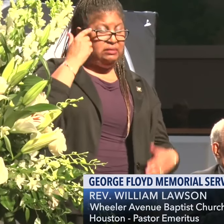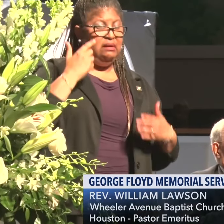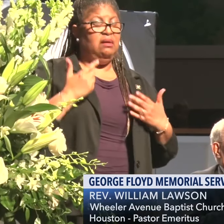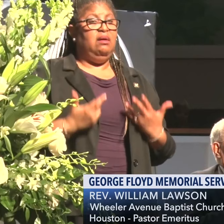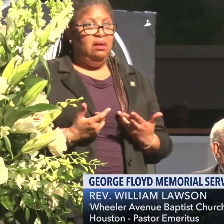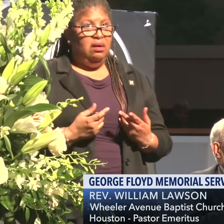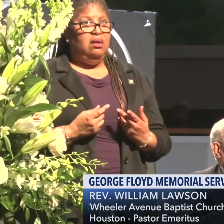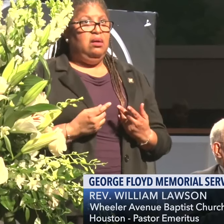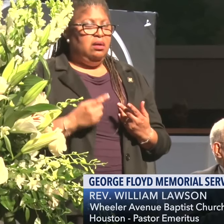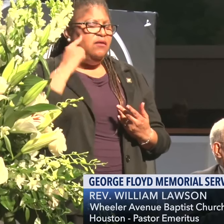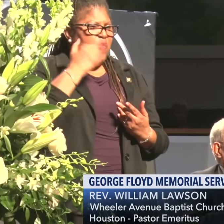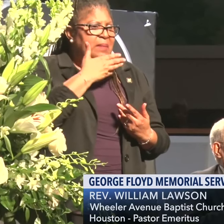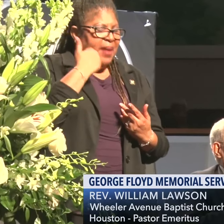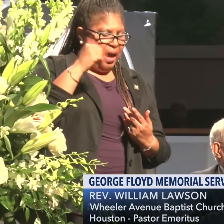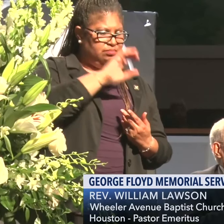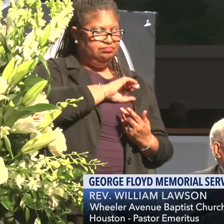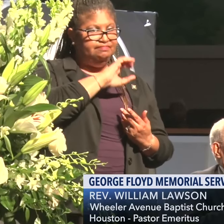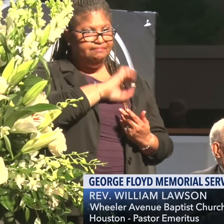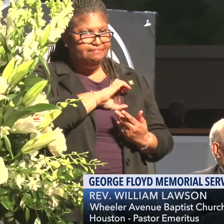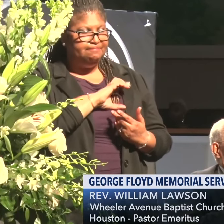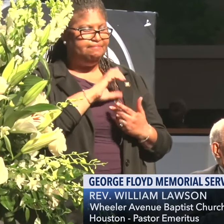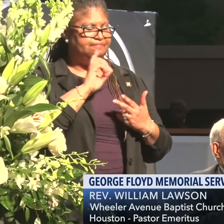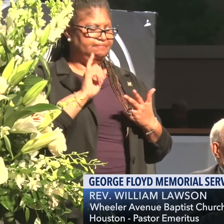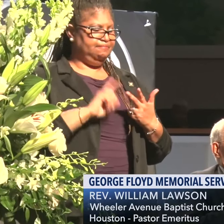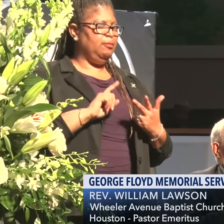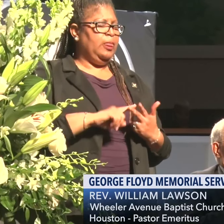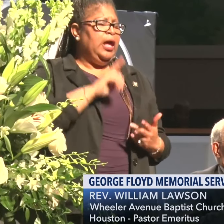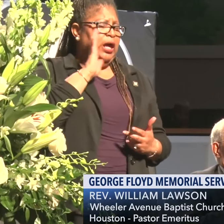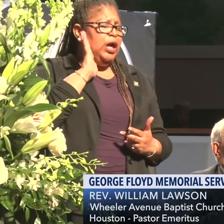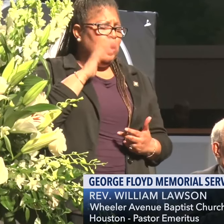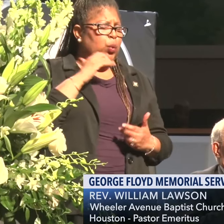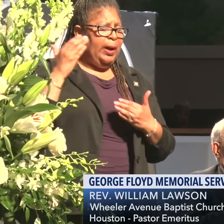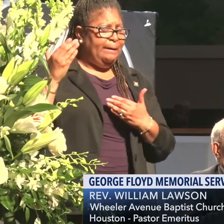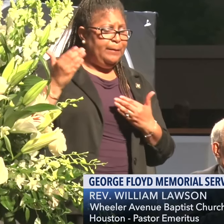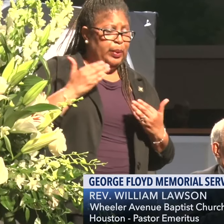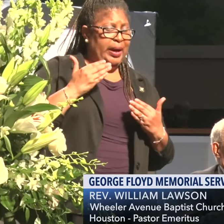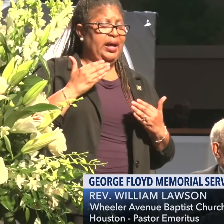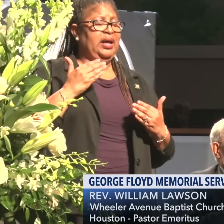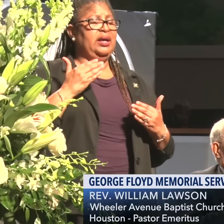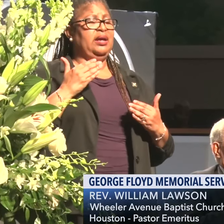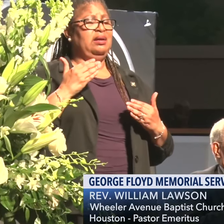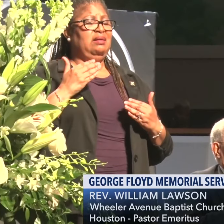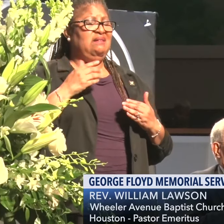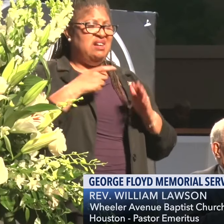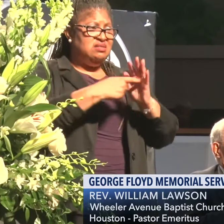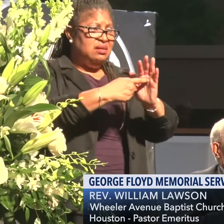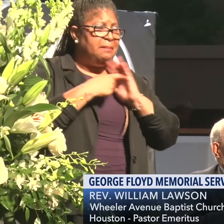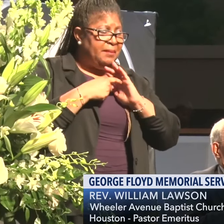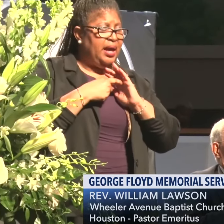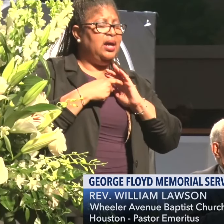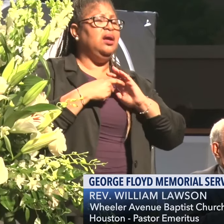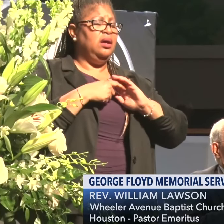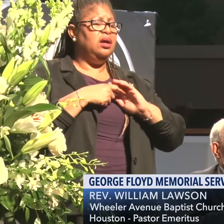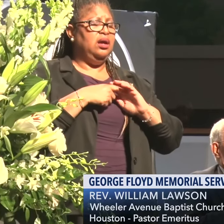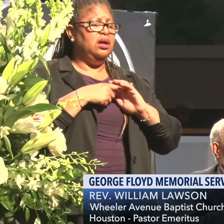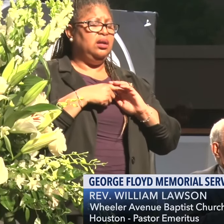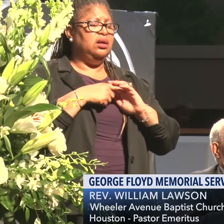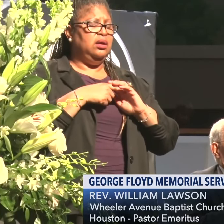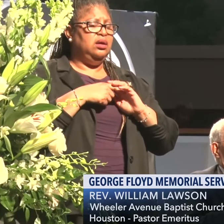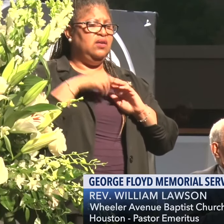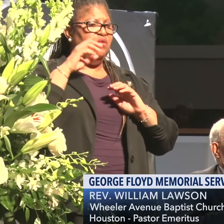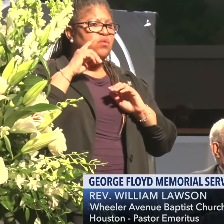for better policing. He is going to bring forth a demand a